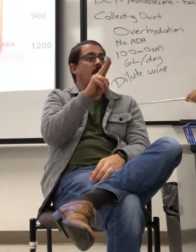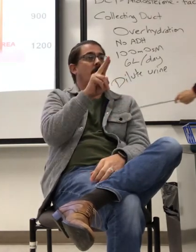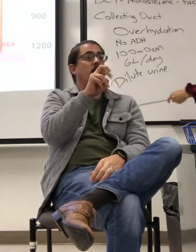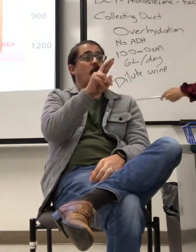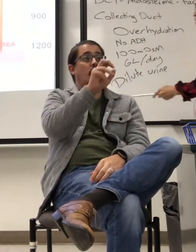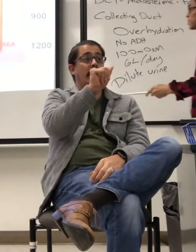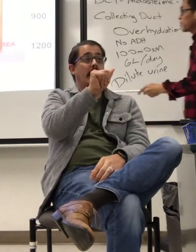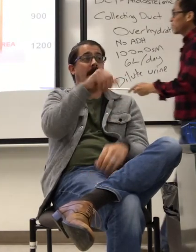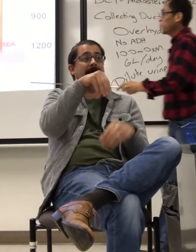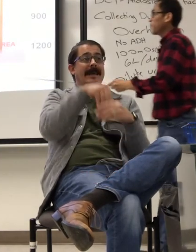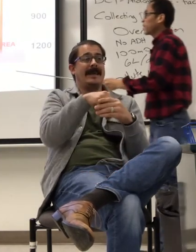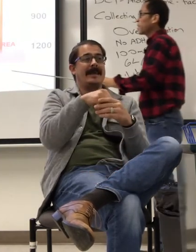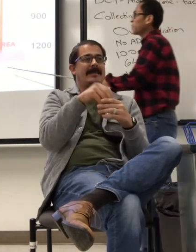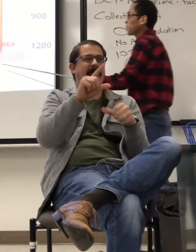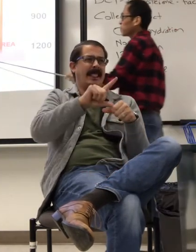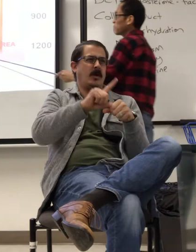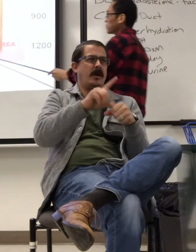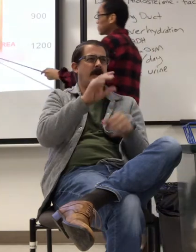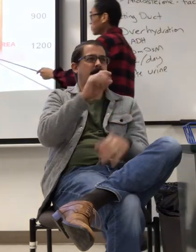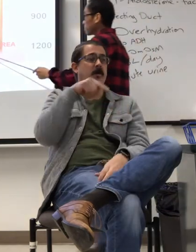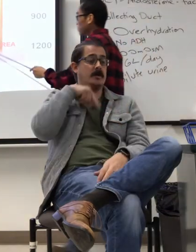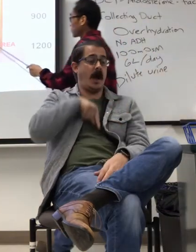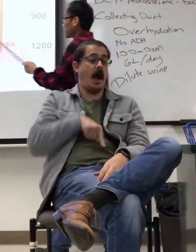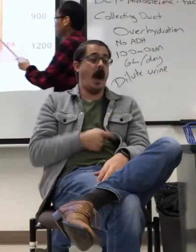filtrate and it goes up the leukopenylate,